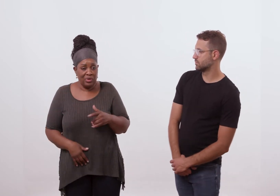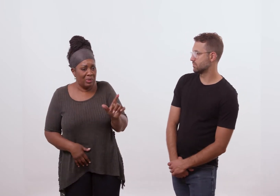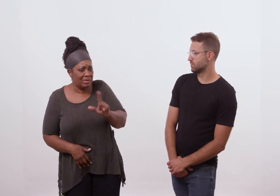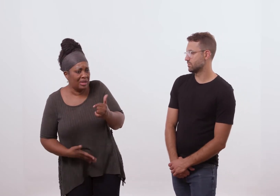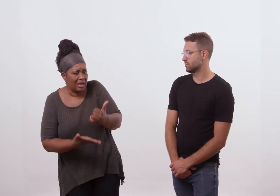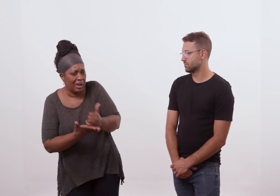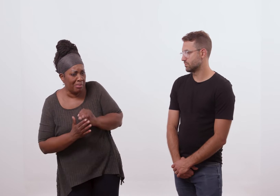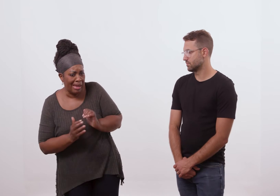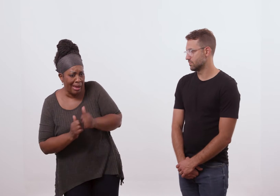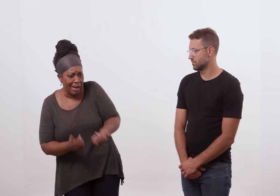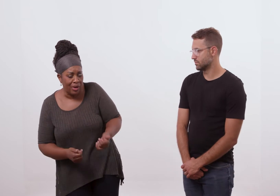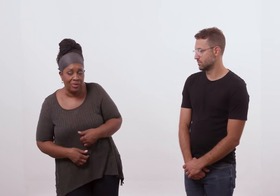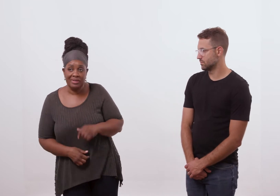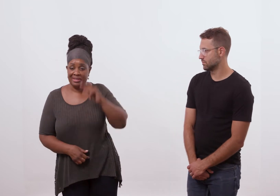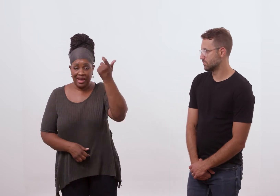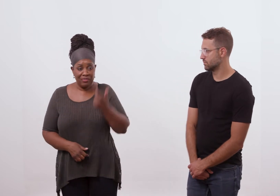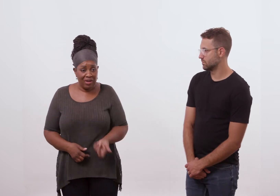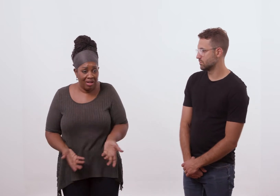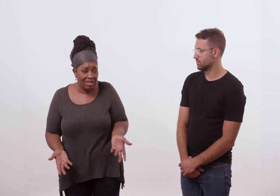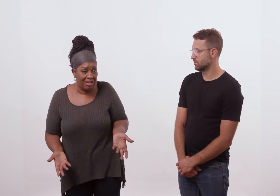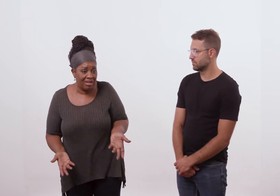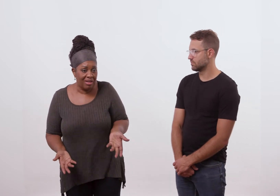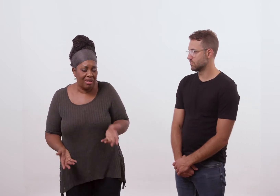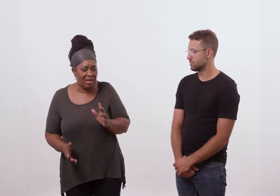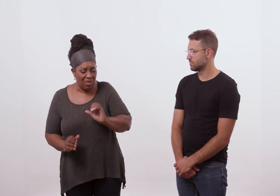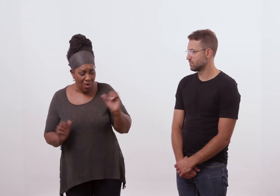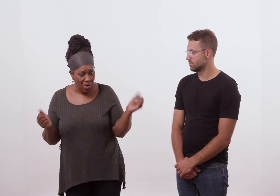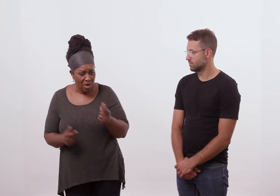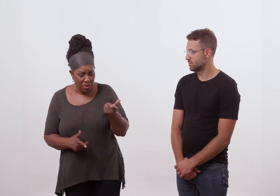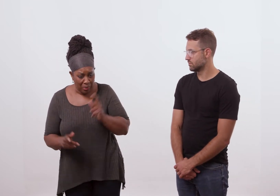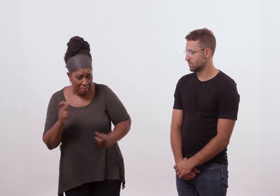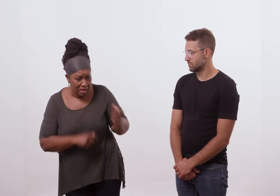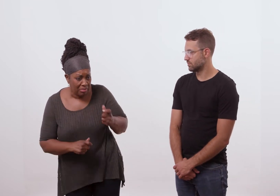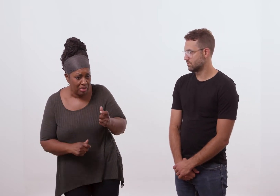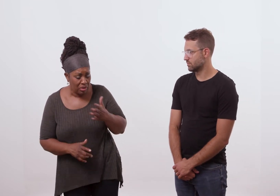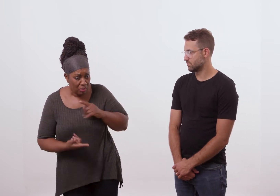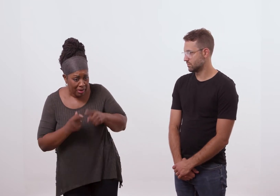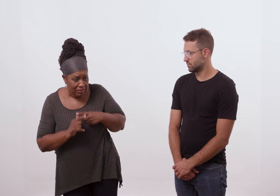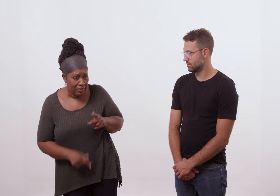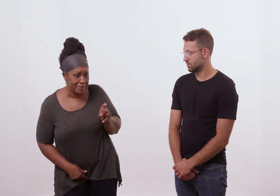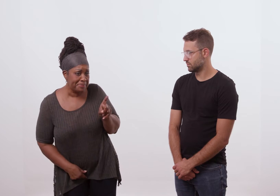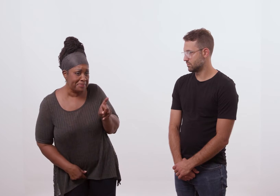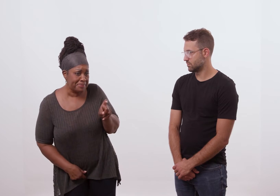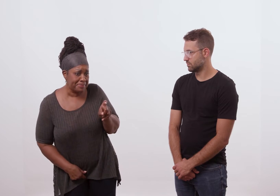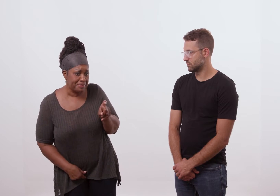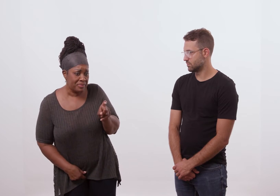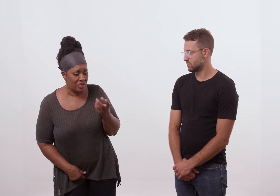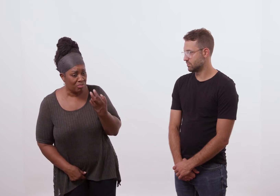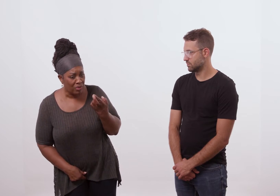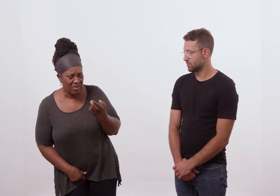somehow? Nightfall. Of all your people, are you my friend? Of